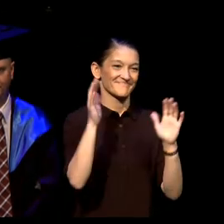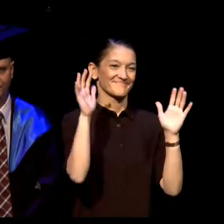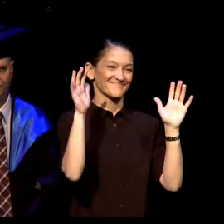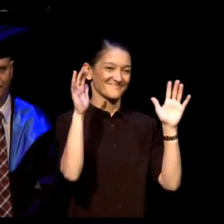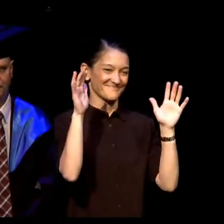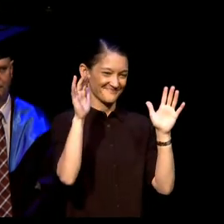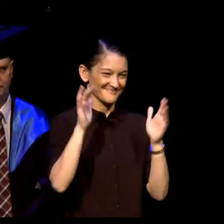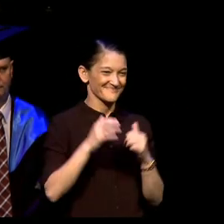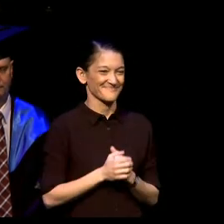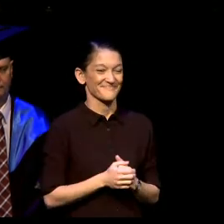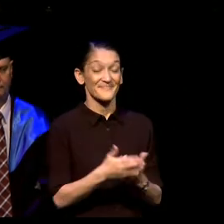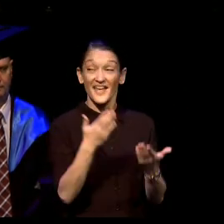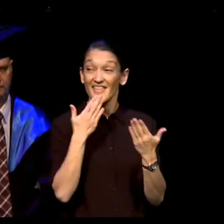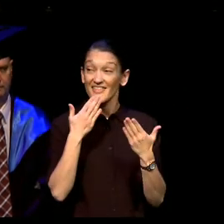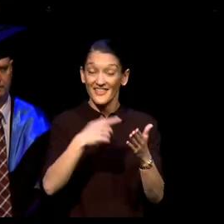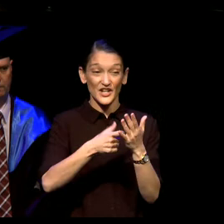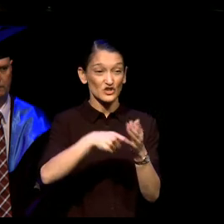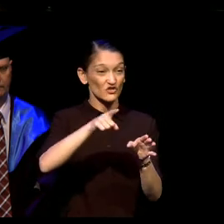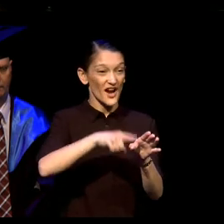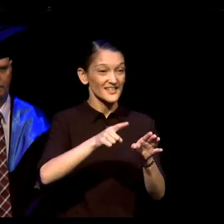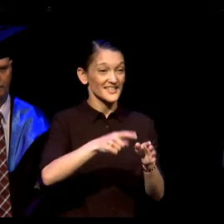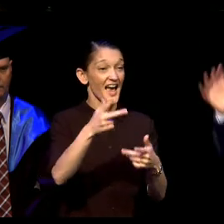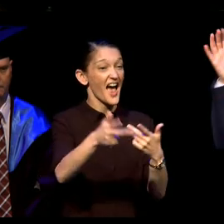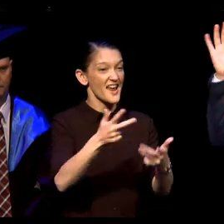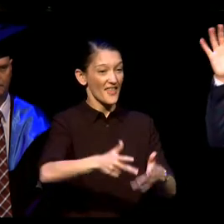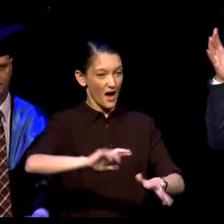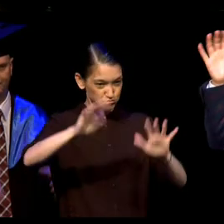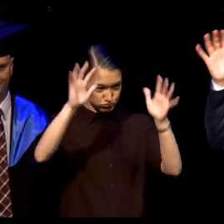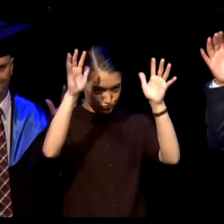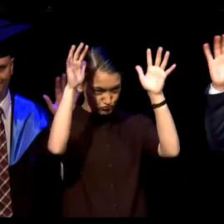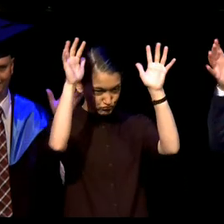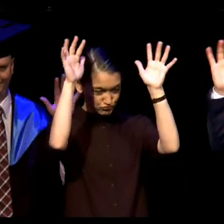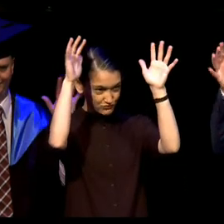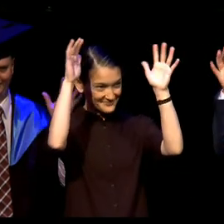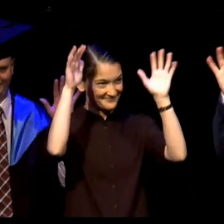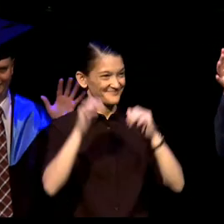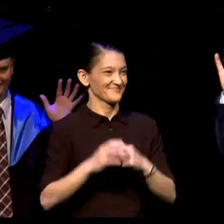Thank you, Tracy. Let's give our new graduates another round of applause.